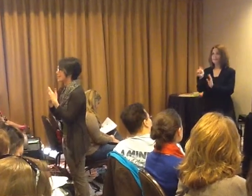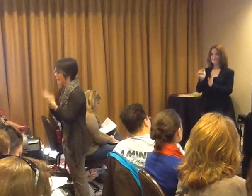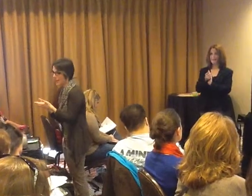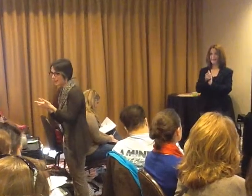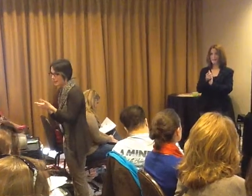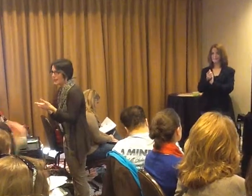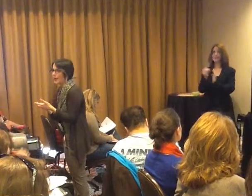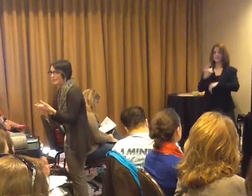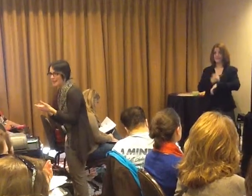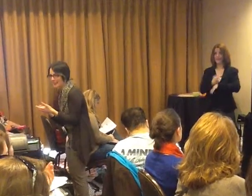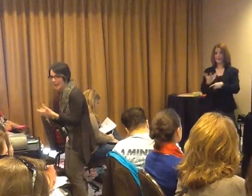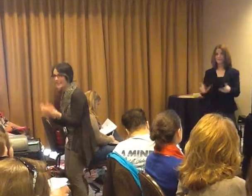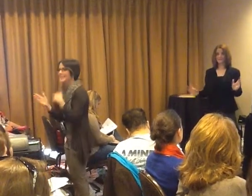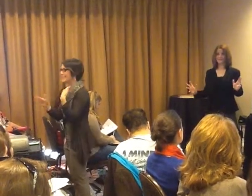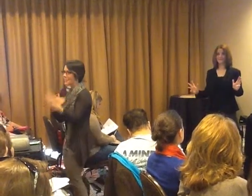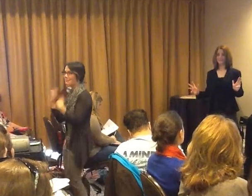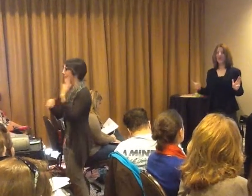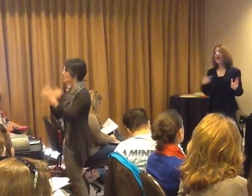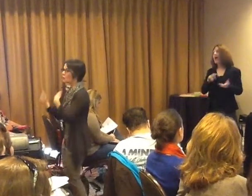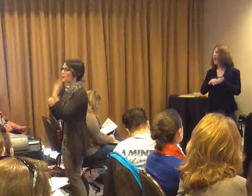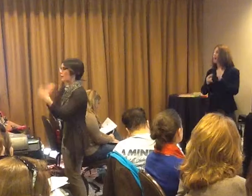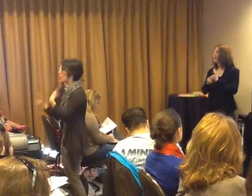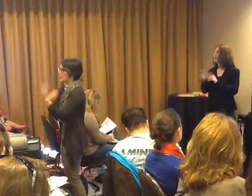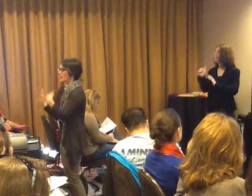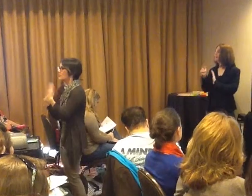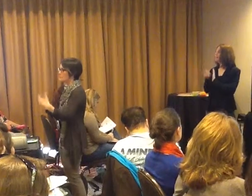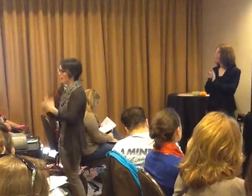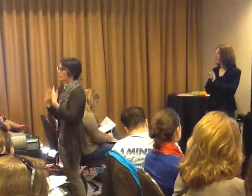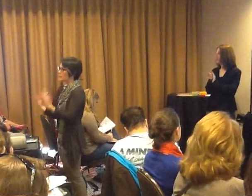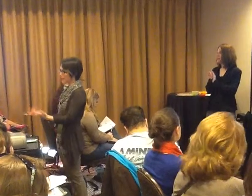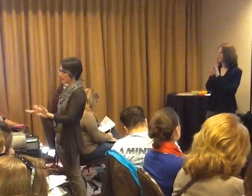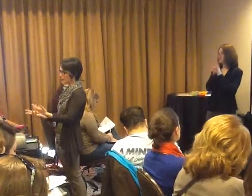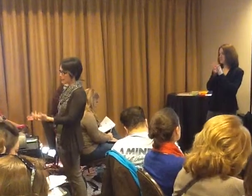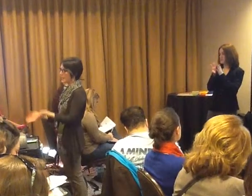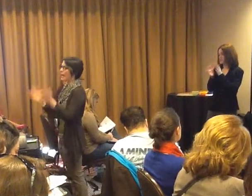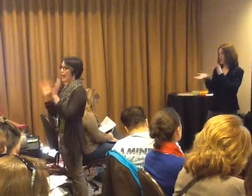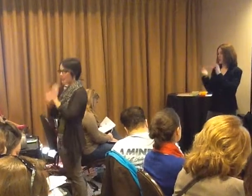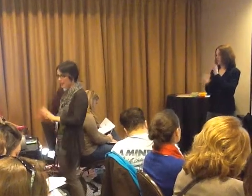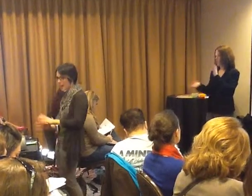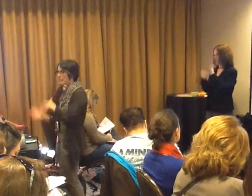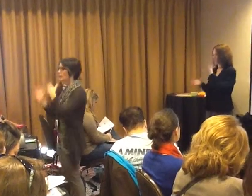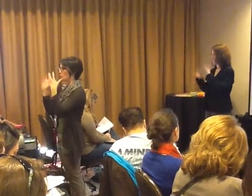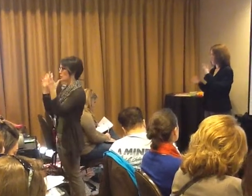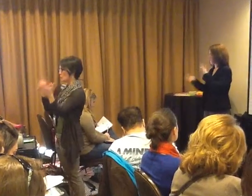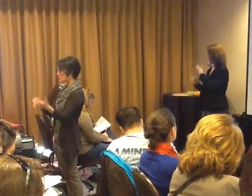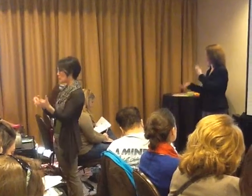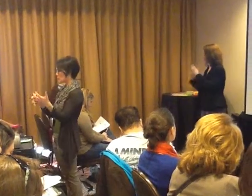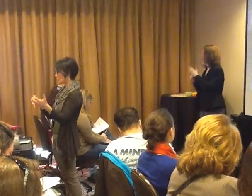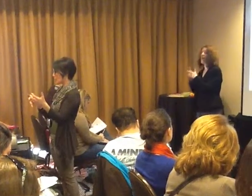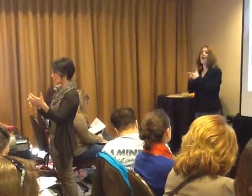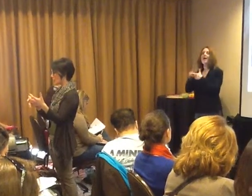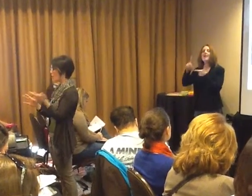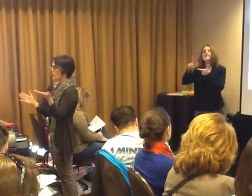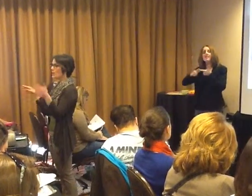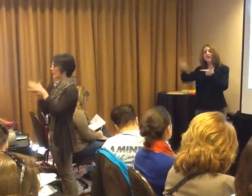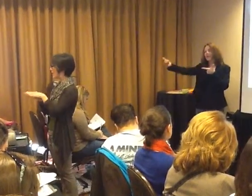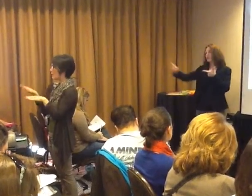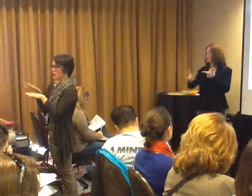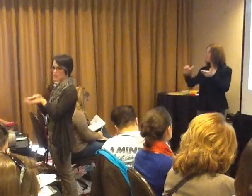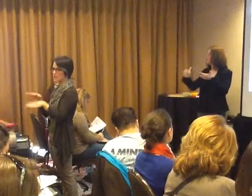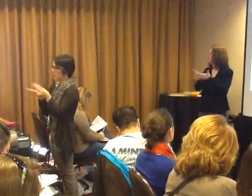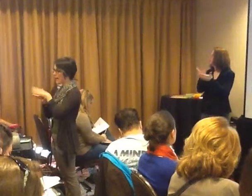minutes today. I mean like 10 minutes over the course of several days, and then introduce a new strategy.